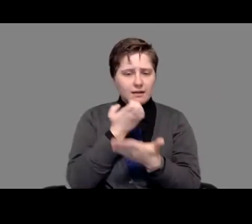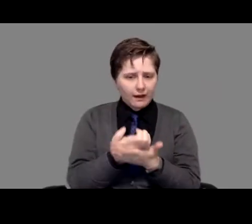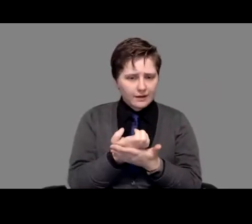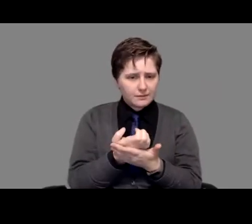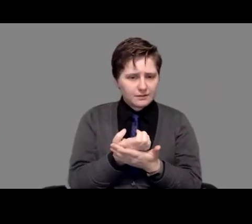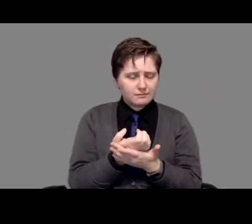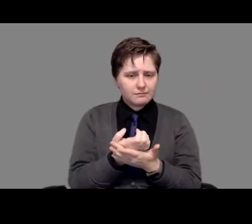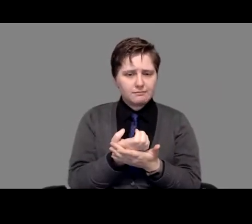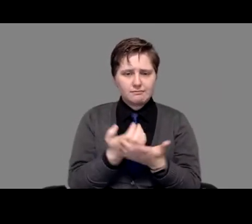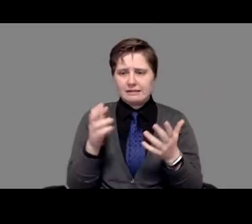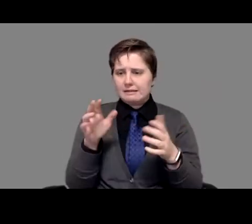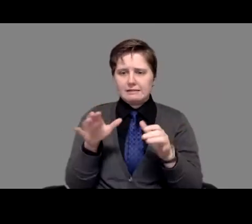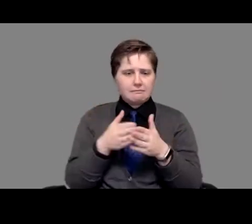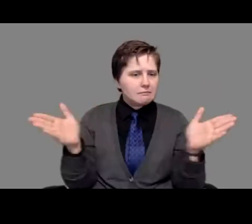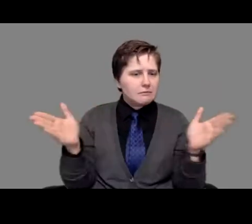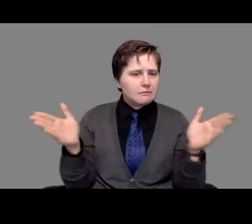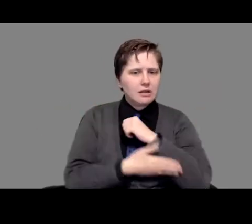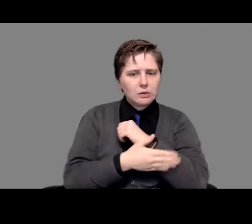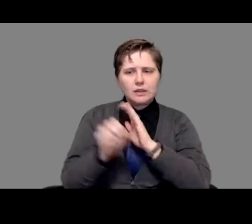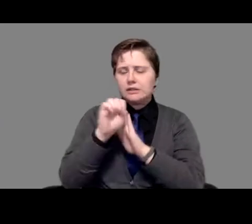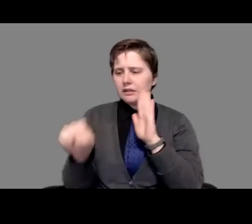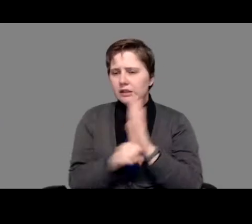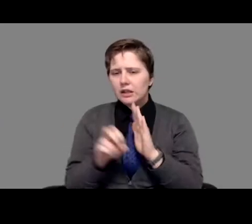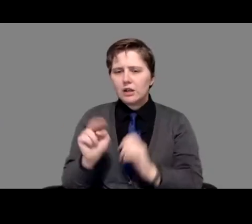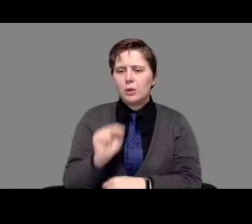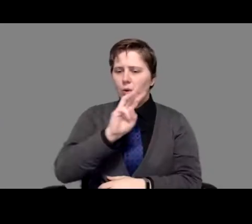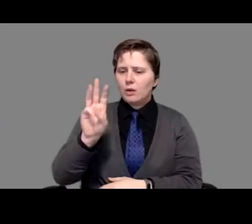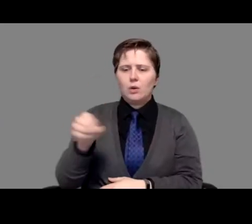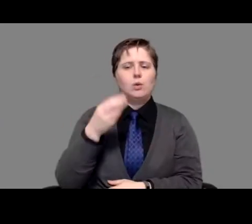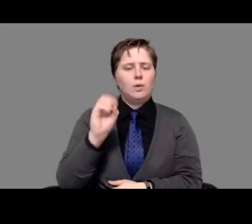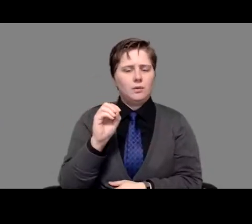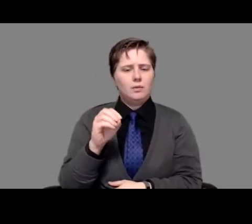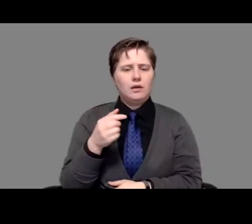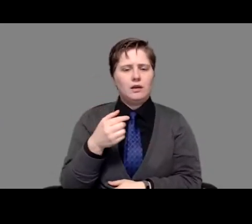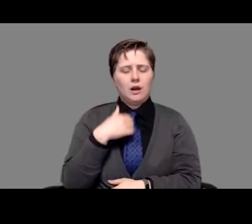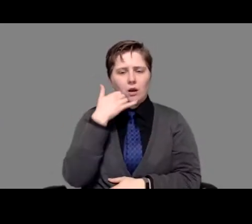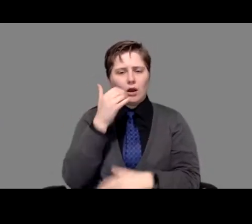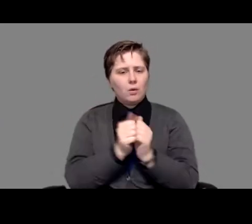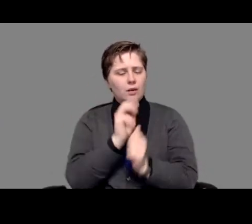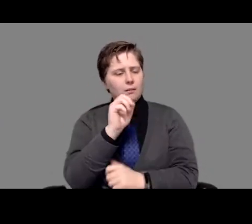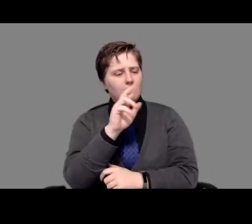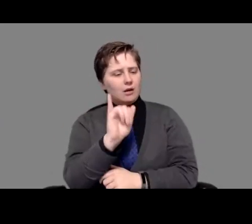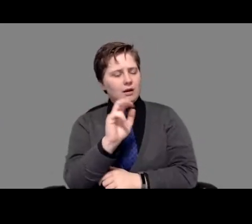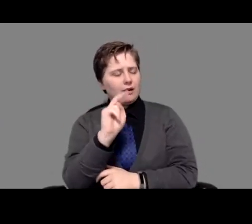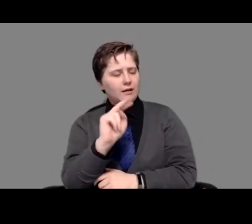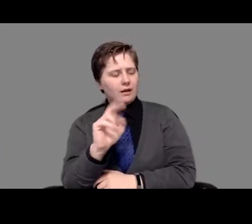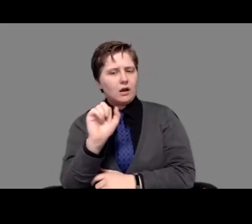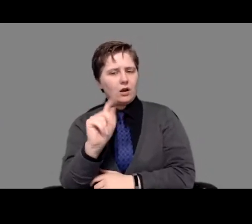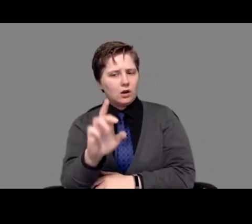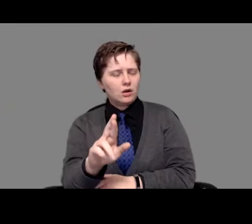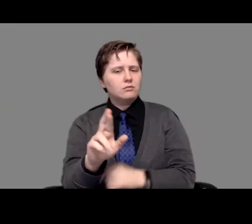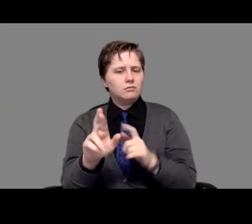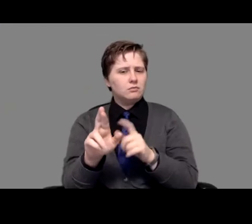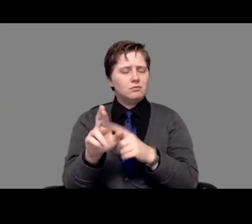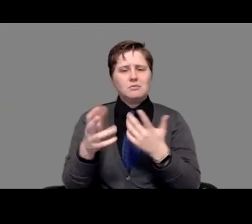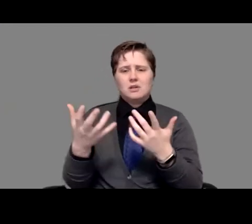in the nation, the state, and in Northwest Ohio. I was on a call with Marianne Carter, the chairwoman of the National Endowment for the Arts,